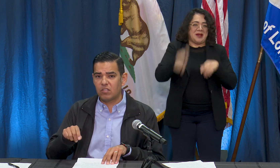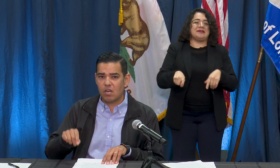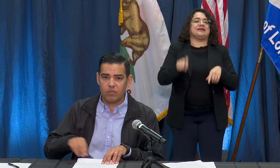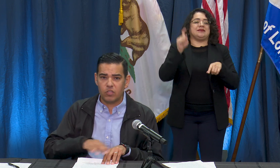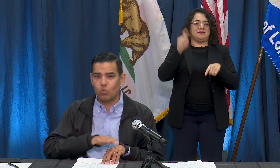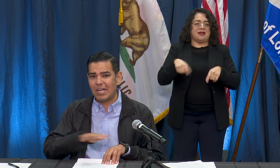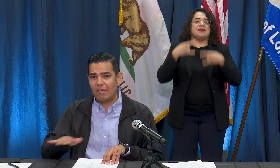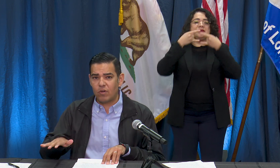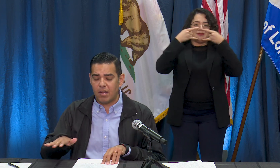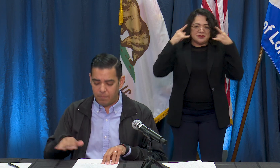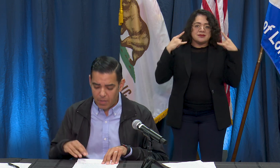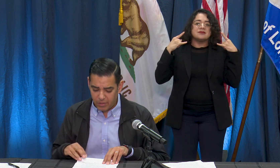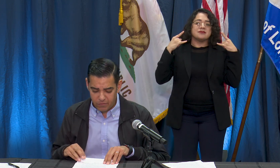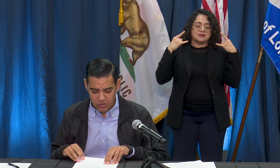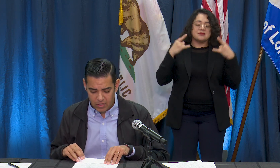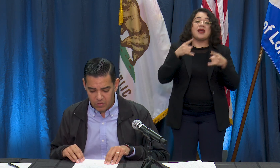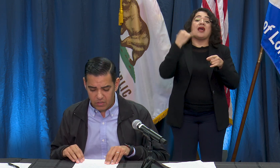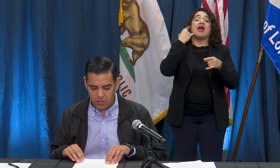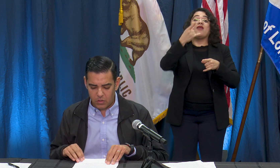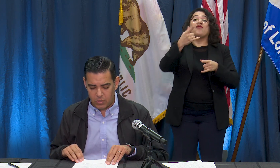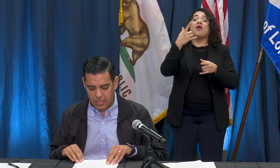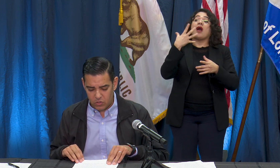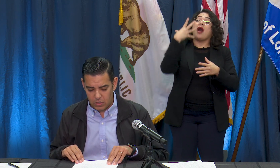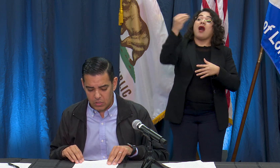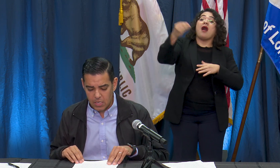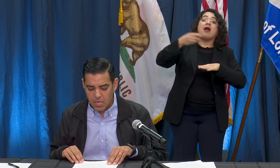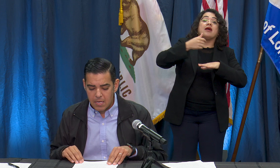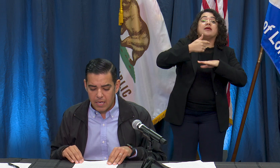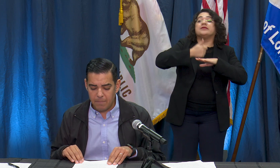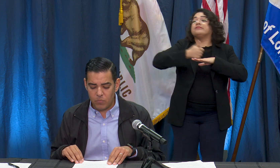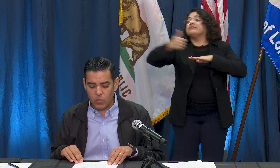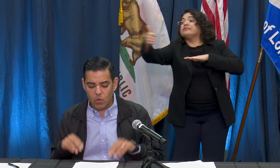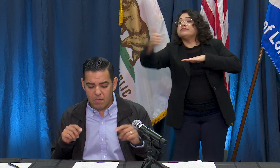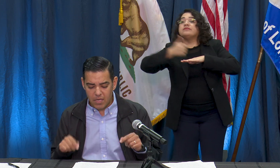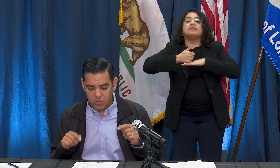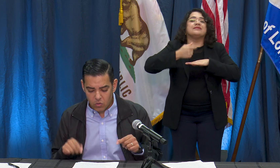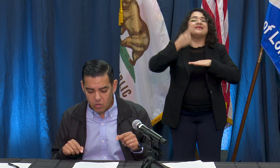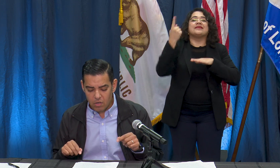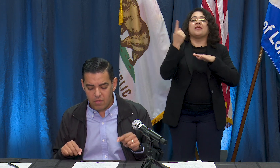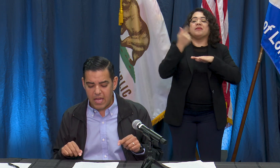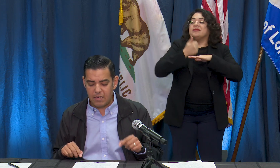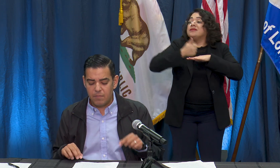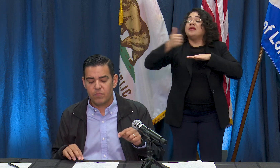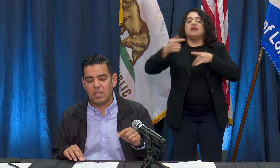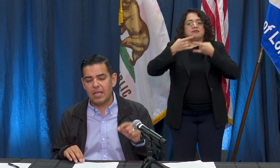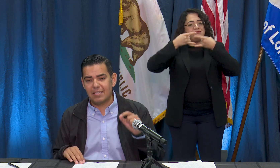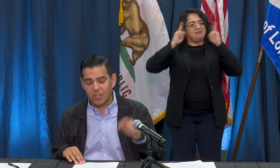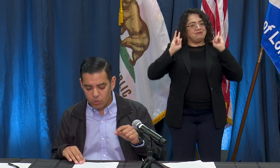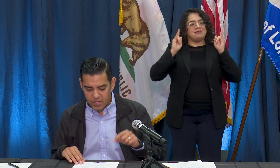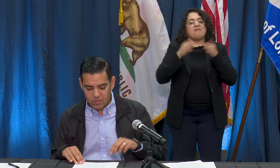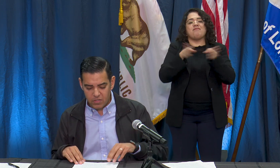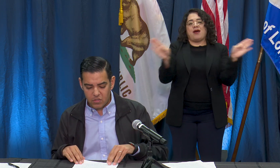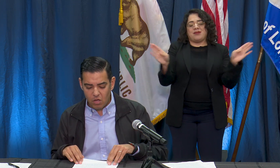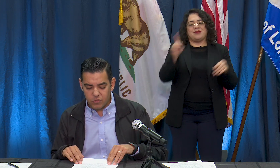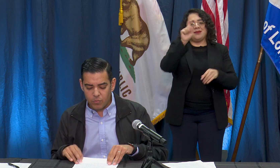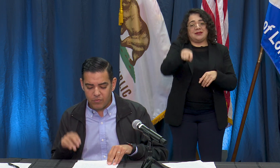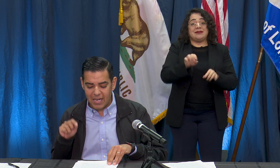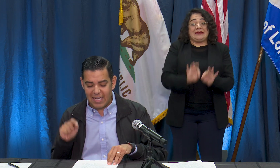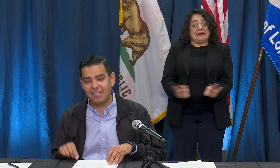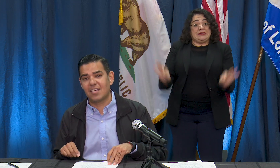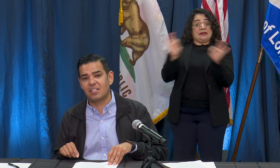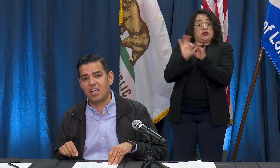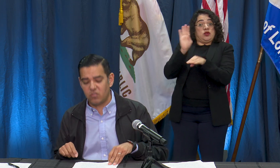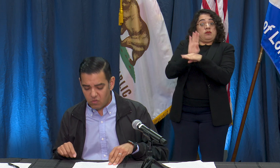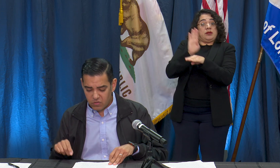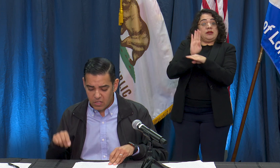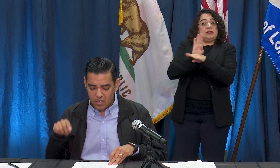wear face coverings whenever out in public visiting these locations. We want to ensure that essential businesses also provide